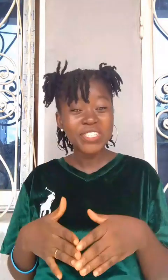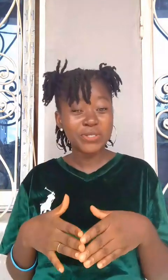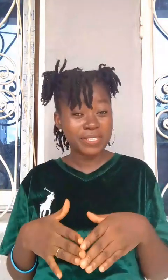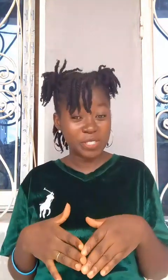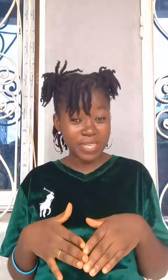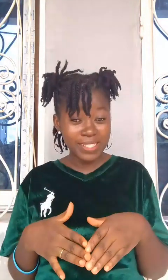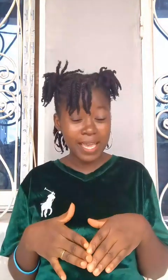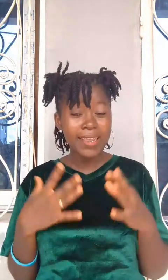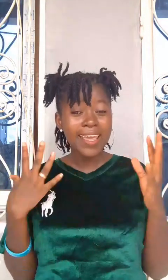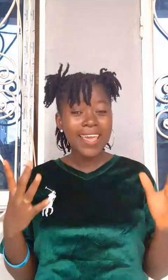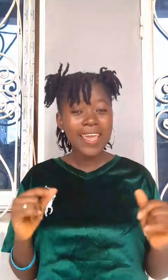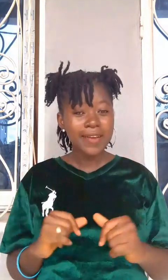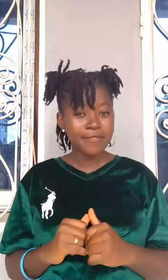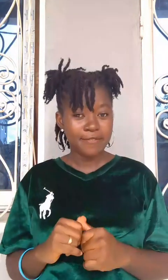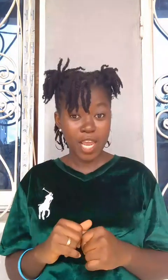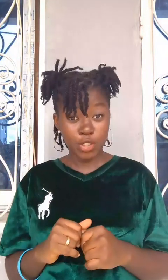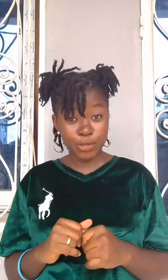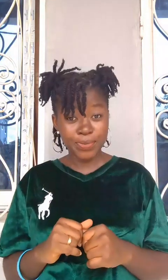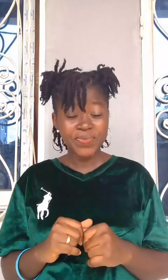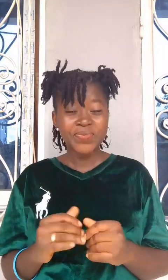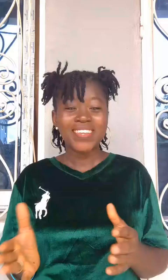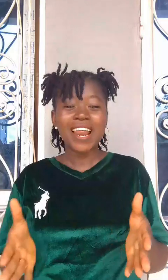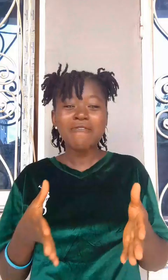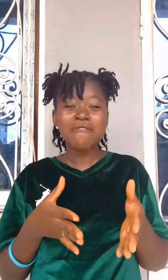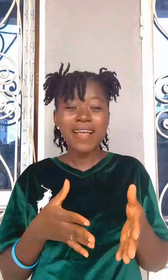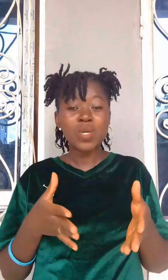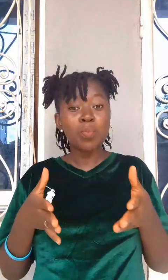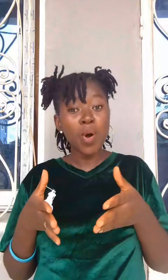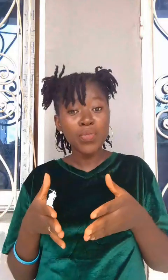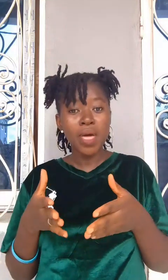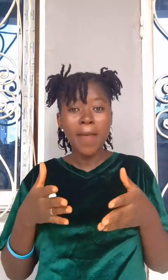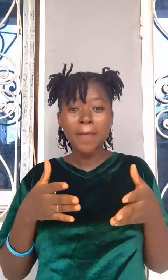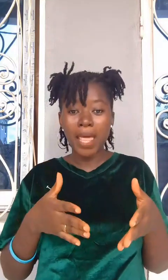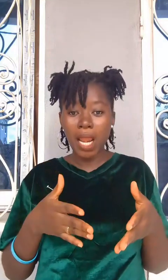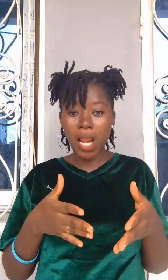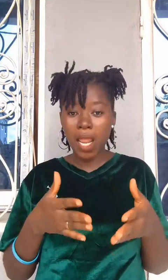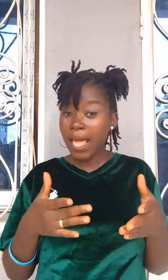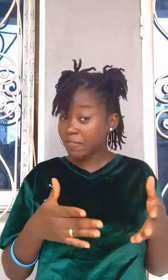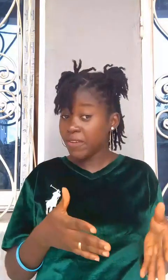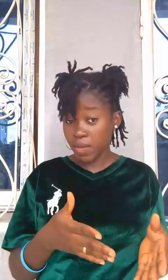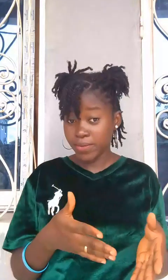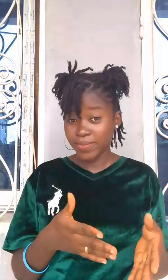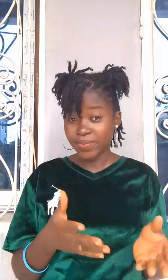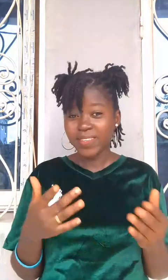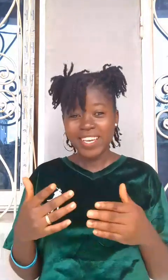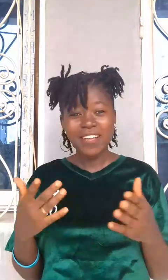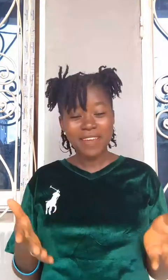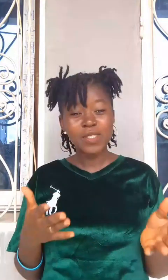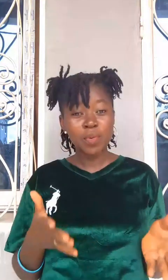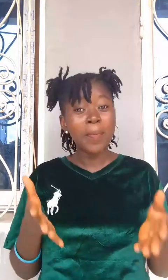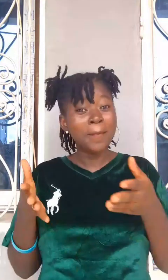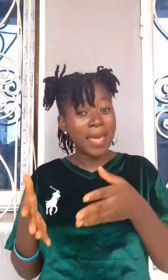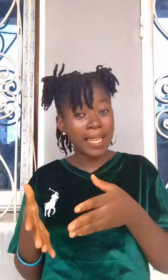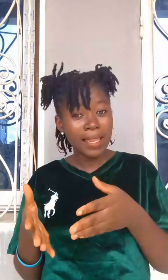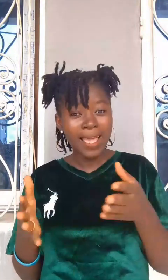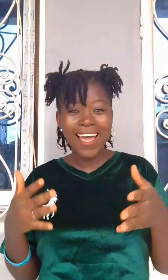sexually transmitted infection that affects both male and female. It affects both men